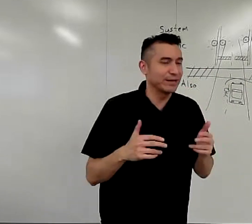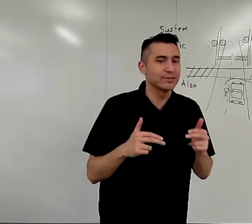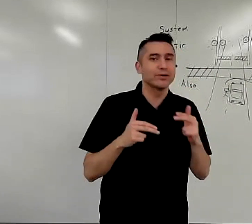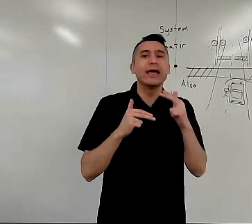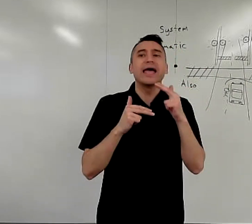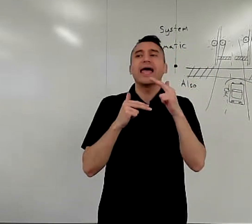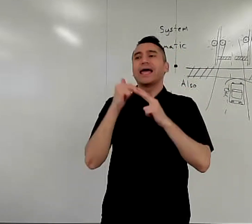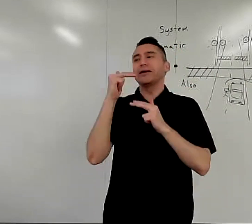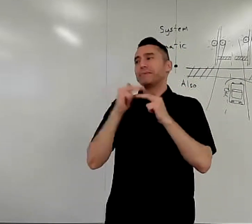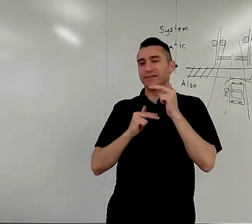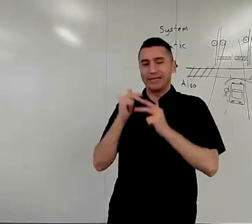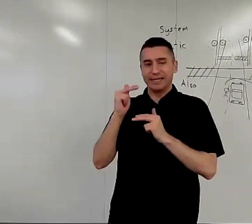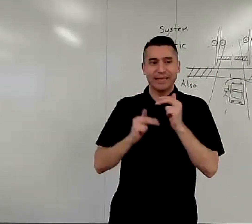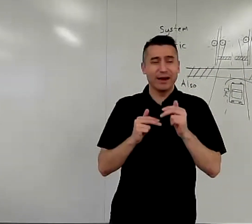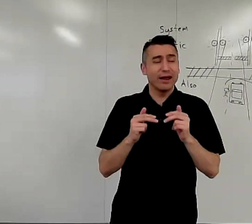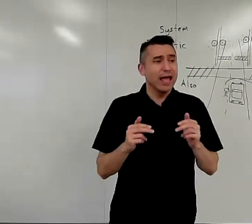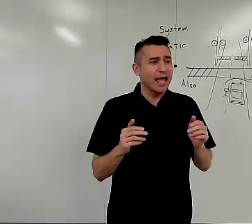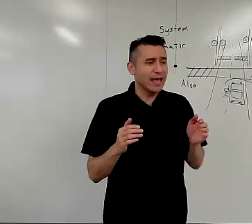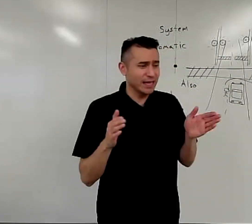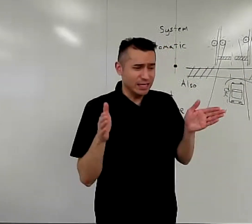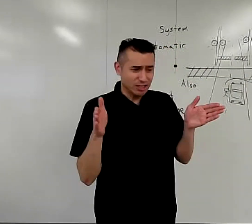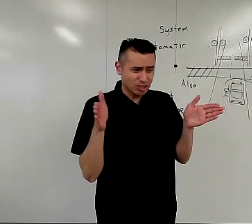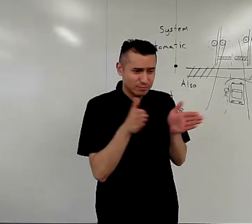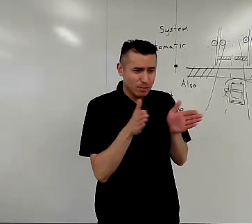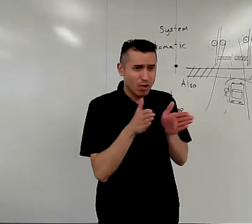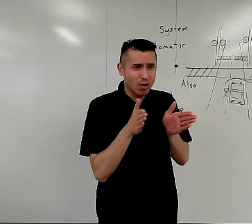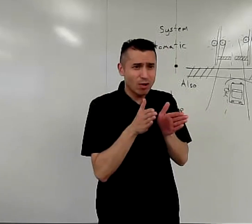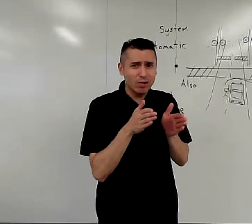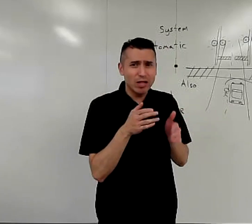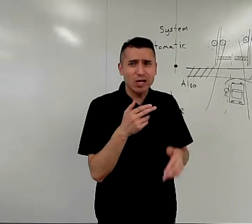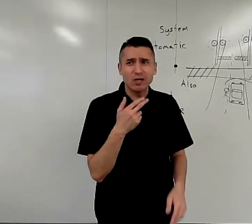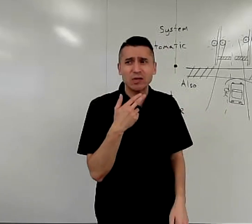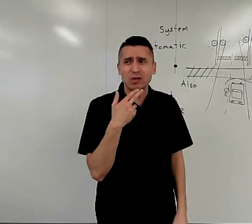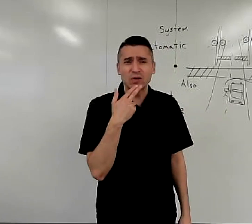there. So a building there. A small